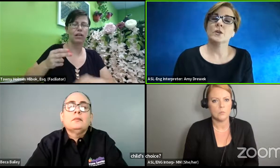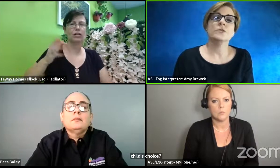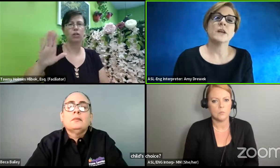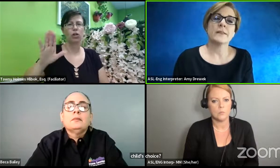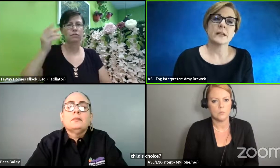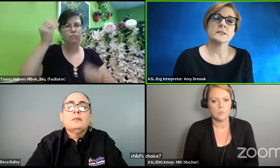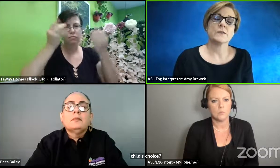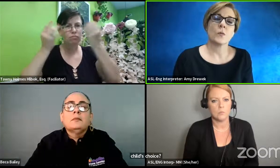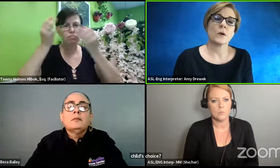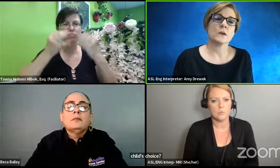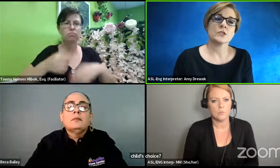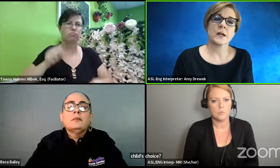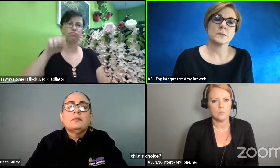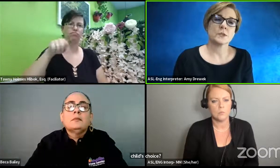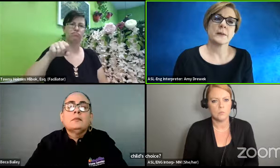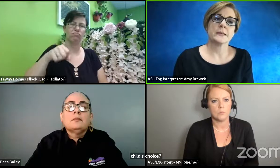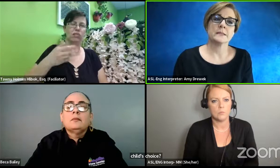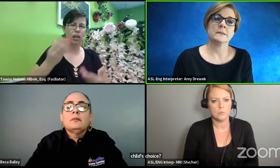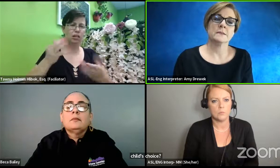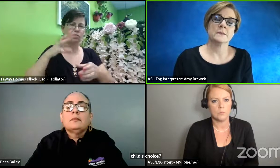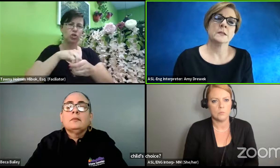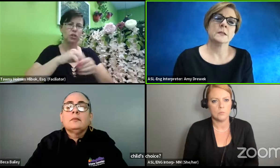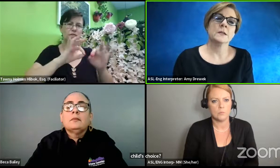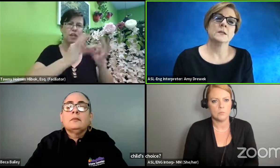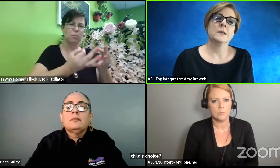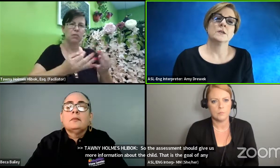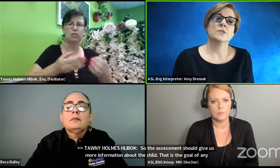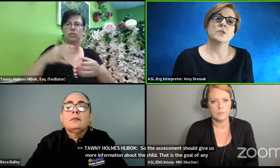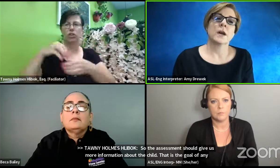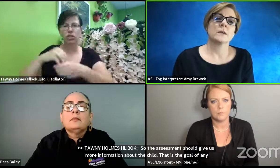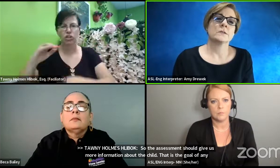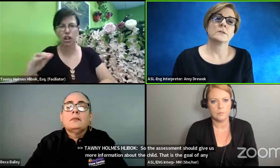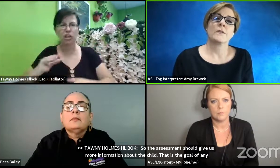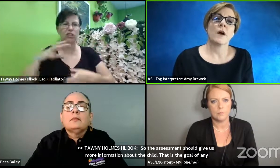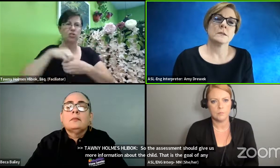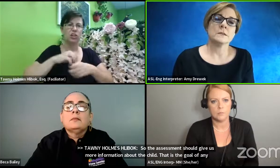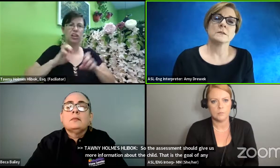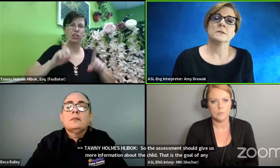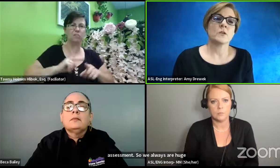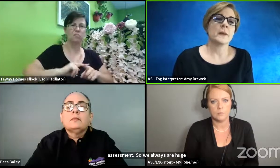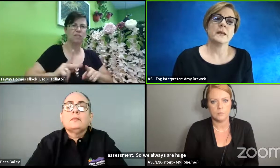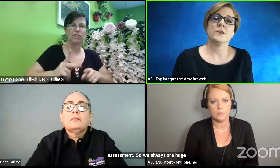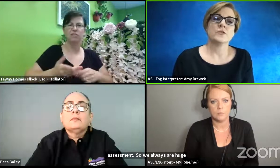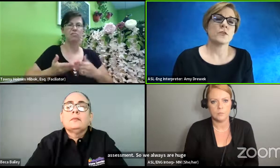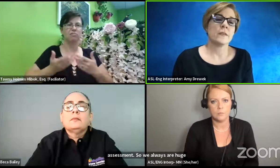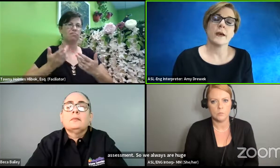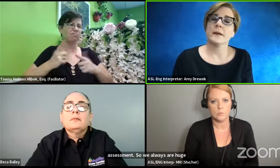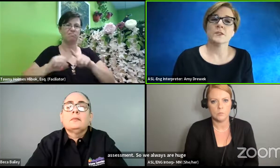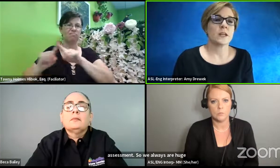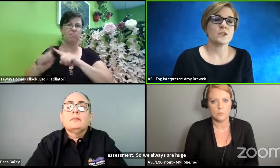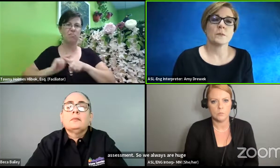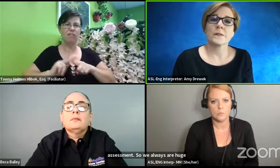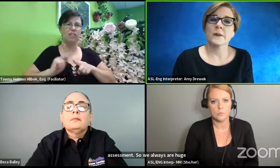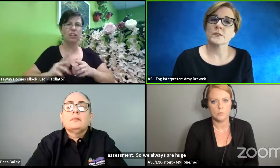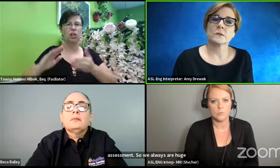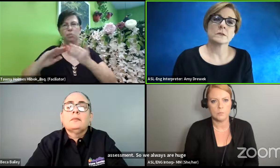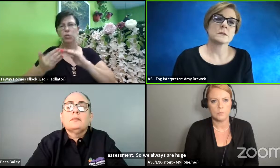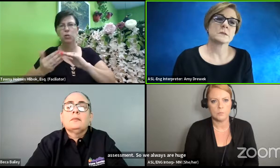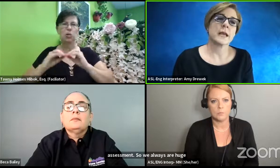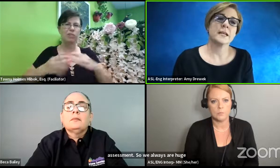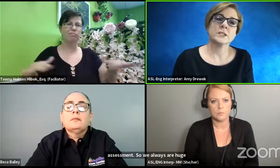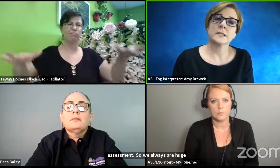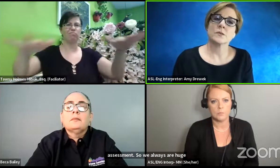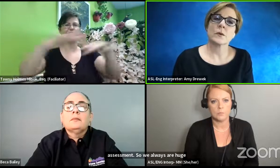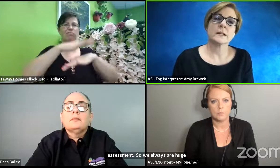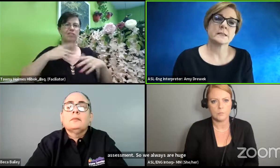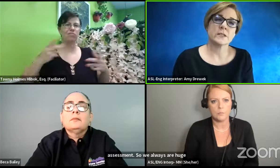are huge advocates for child's perspective, child's thoughts. So making sure that educational